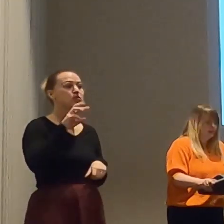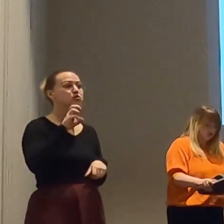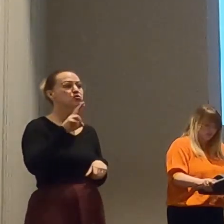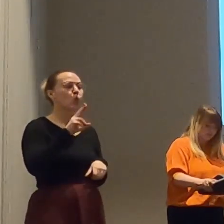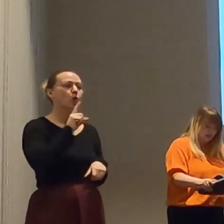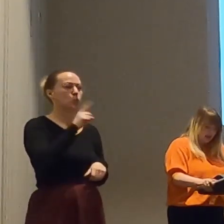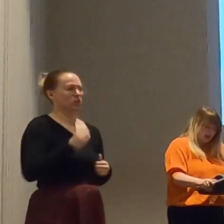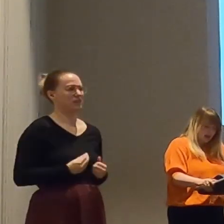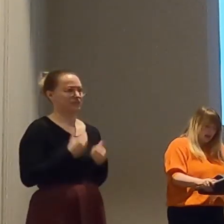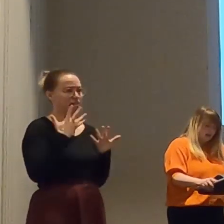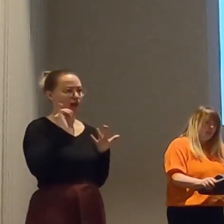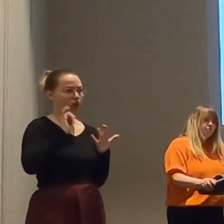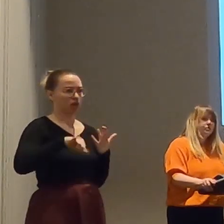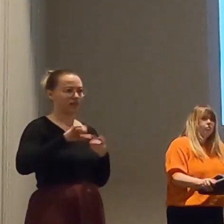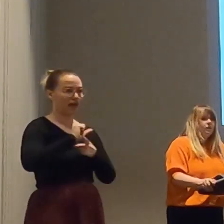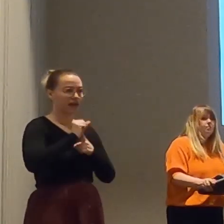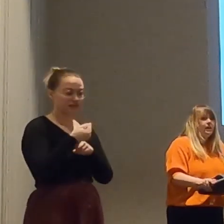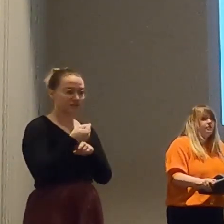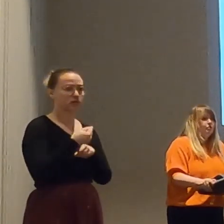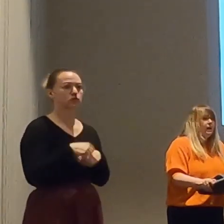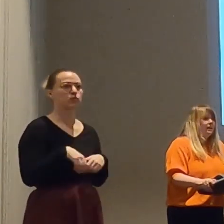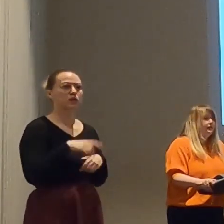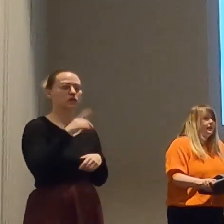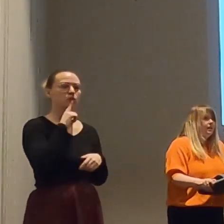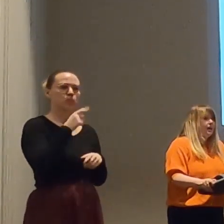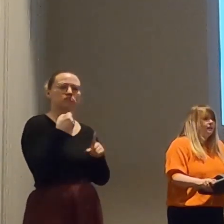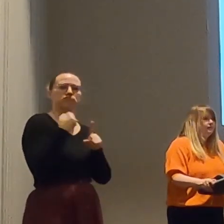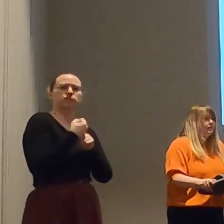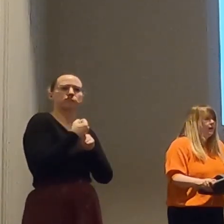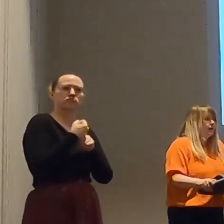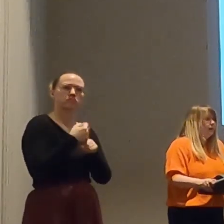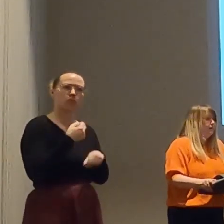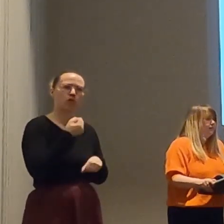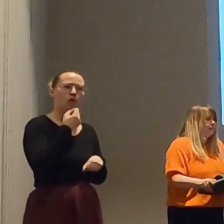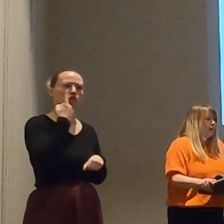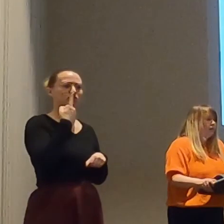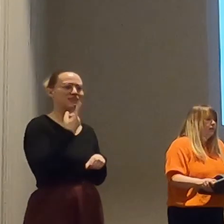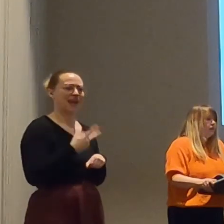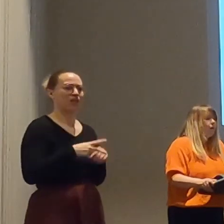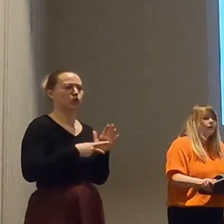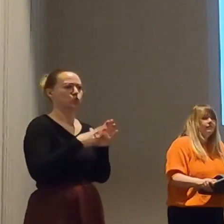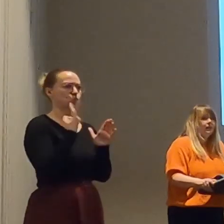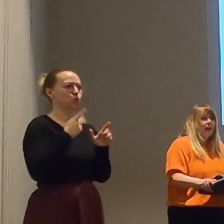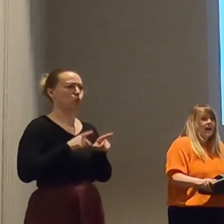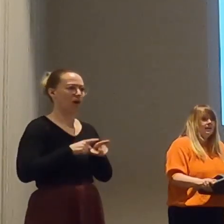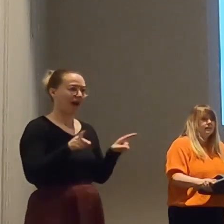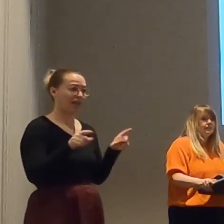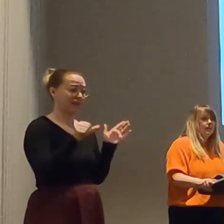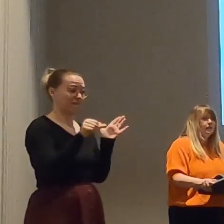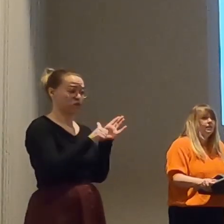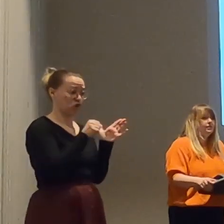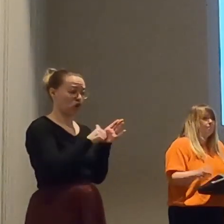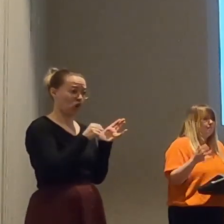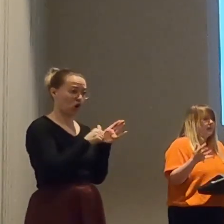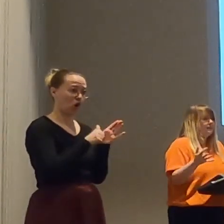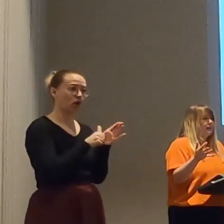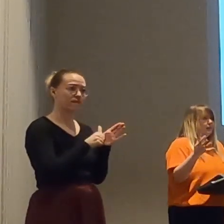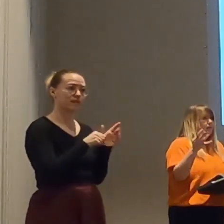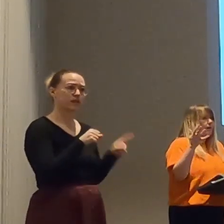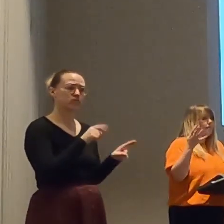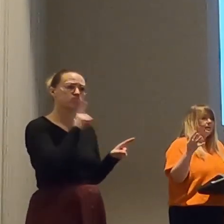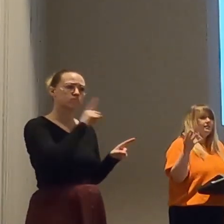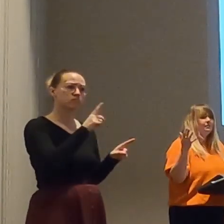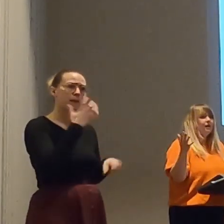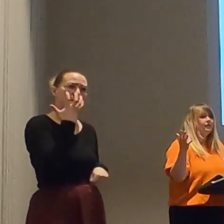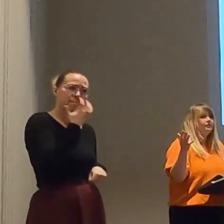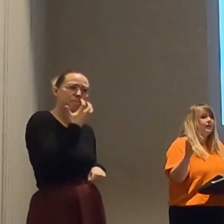the situation. And he was struck by the duality of the carving as this